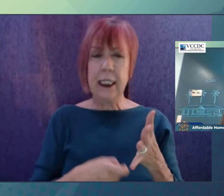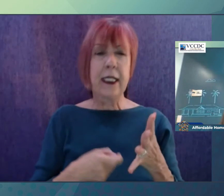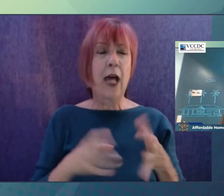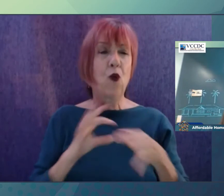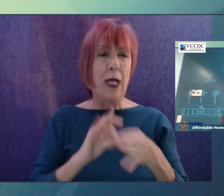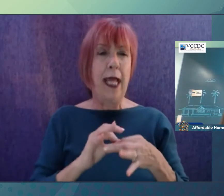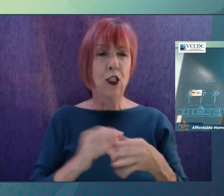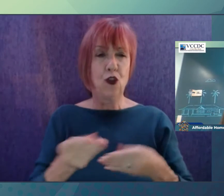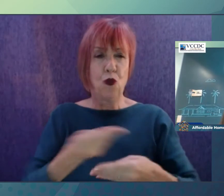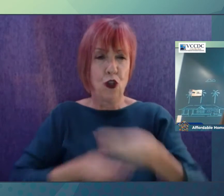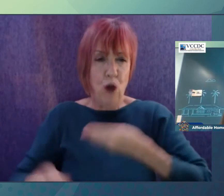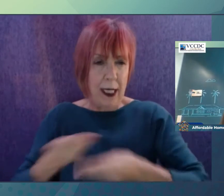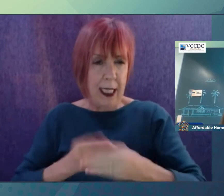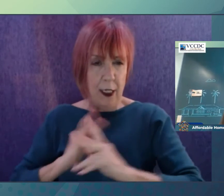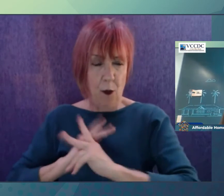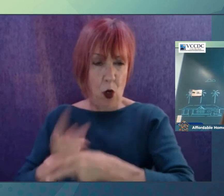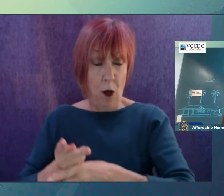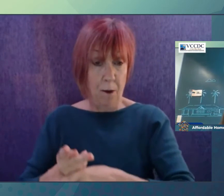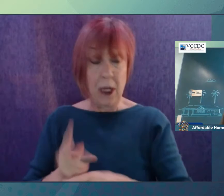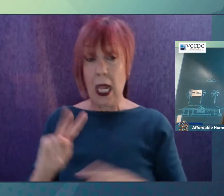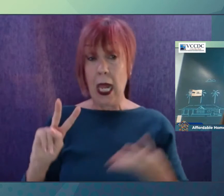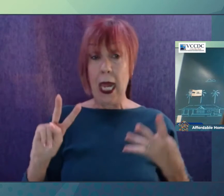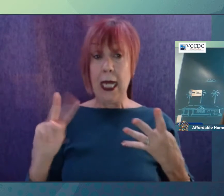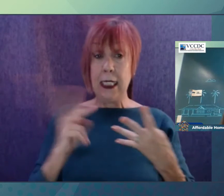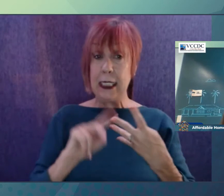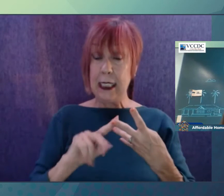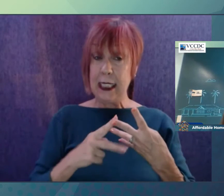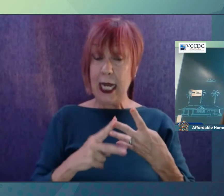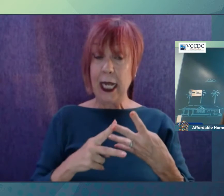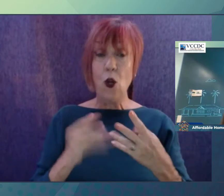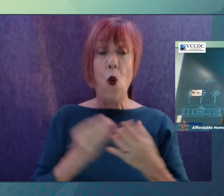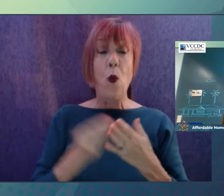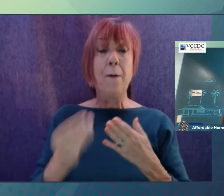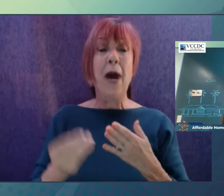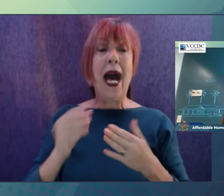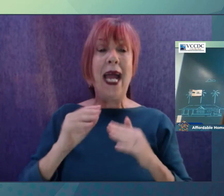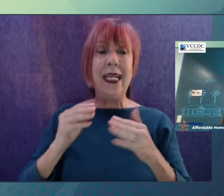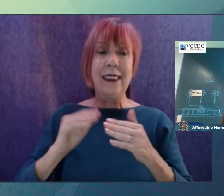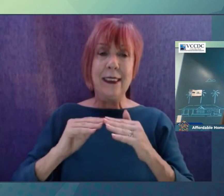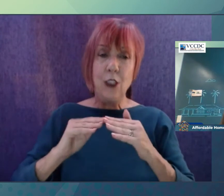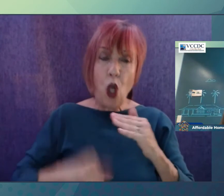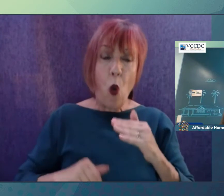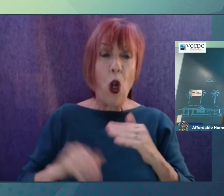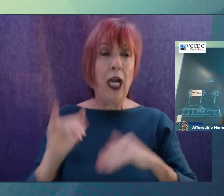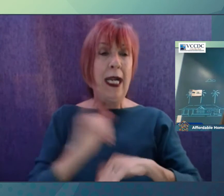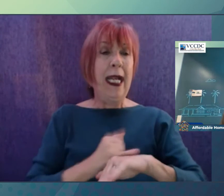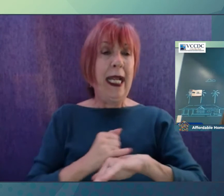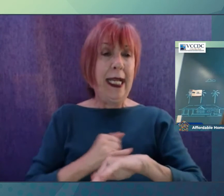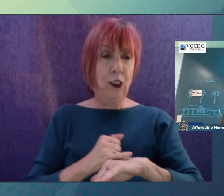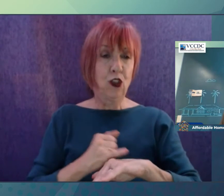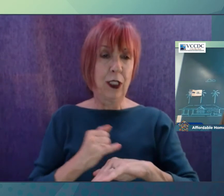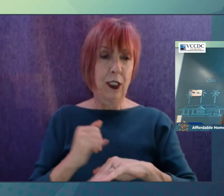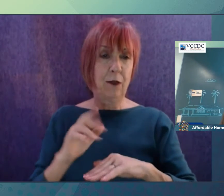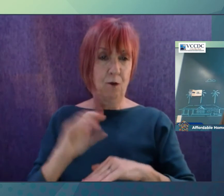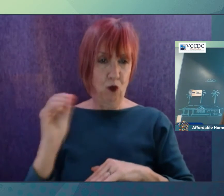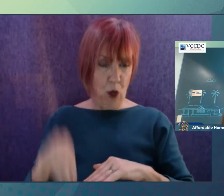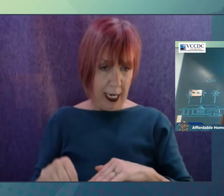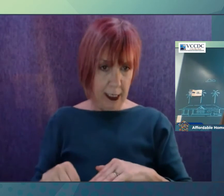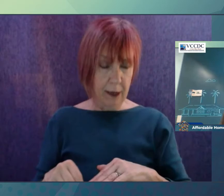covered. Secondly, we buy down the interest rate, so borrowers can apply funds to buy down their interest rate and get the most competitive rate in the